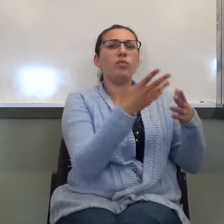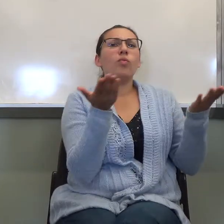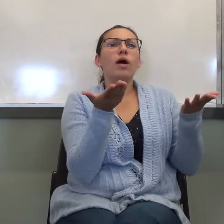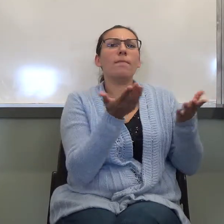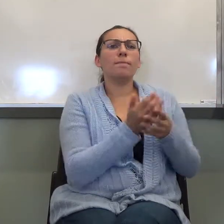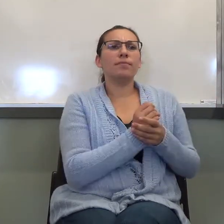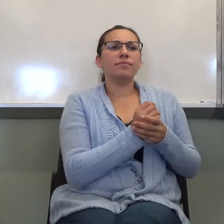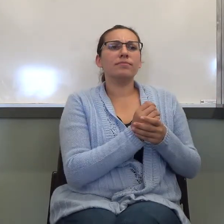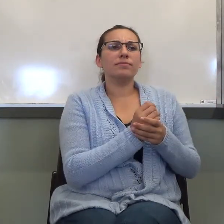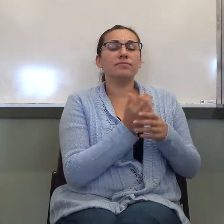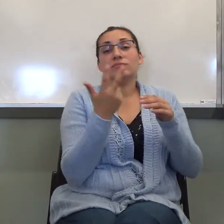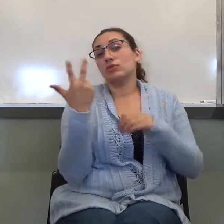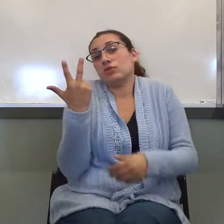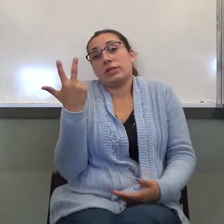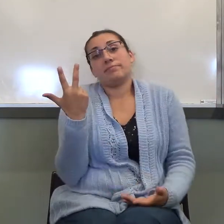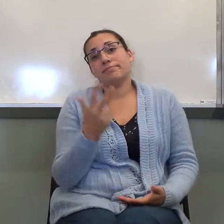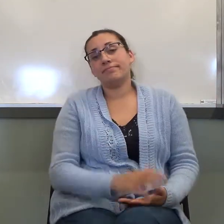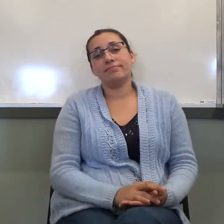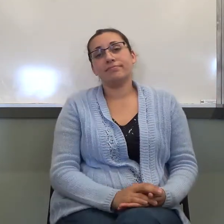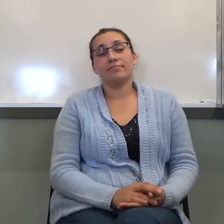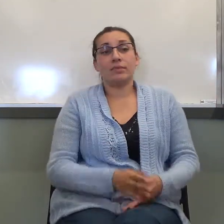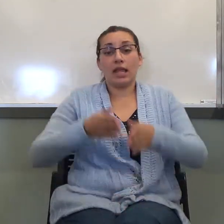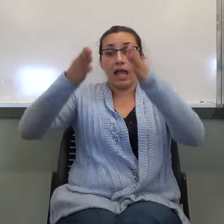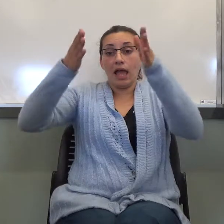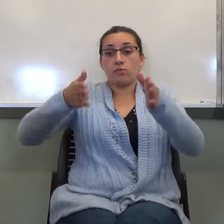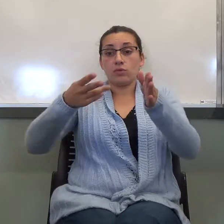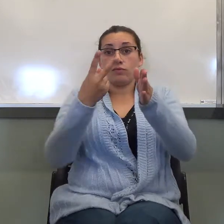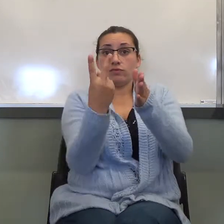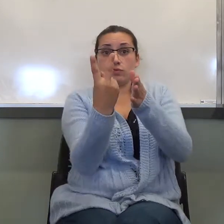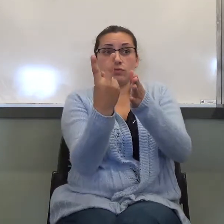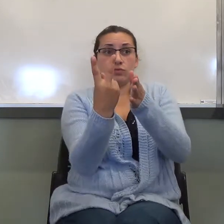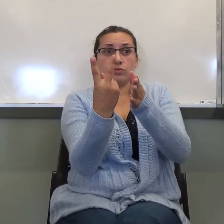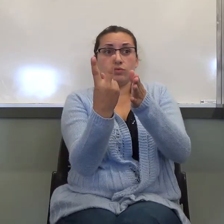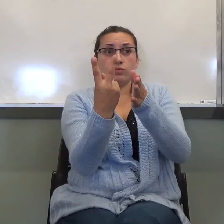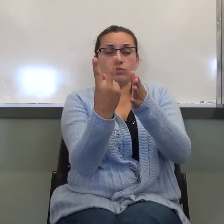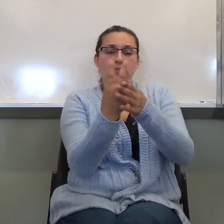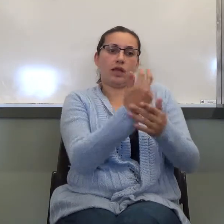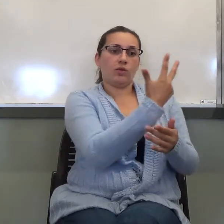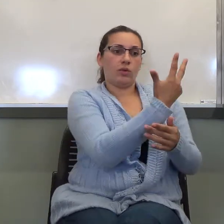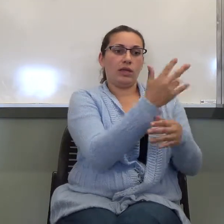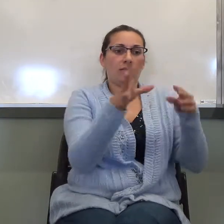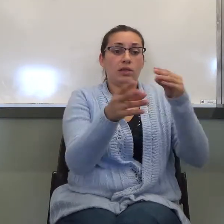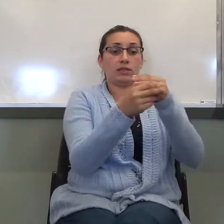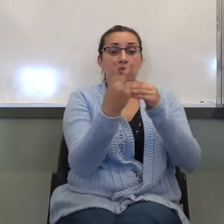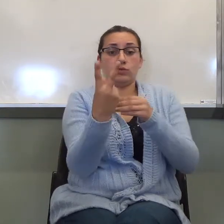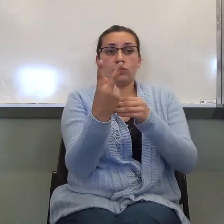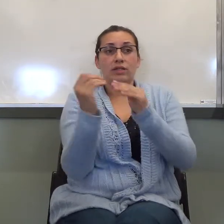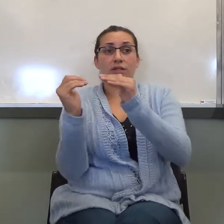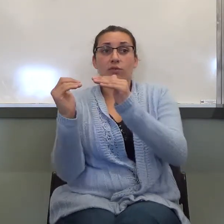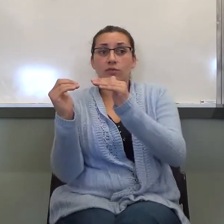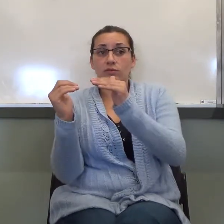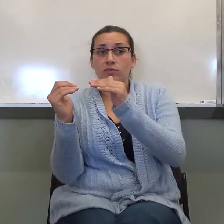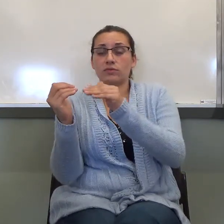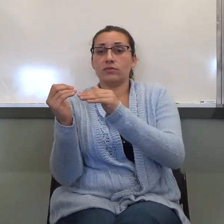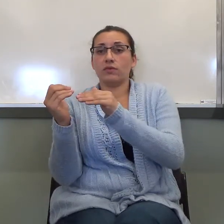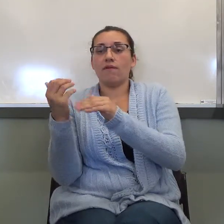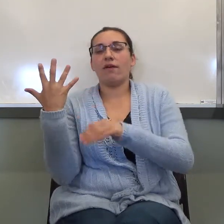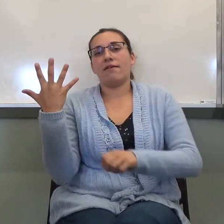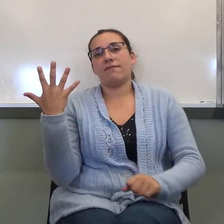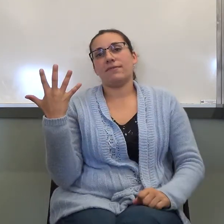3. The absolute value of 2 is? 2. 3 plus 2 is? 5. Attach the common sign.